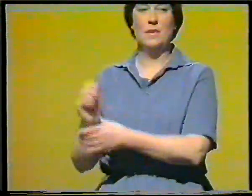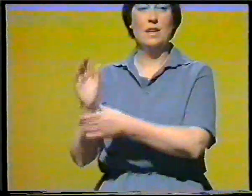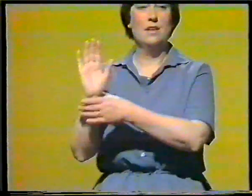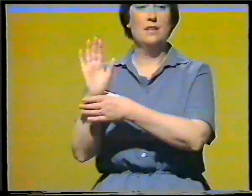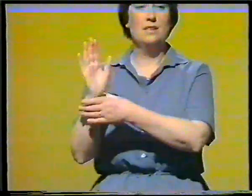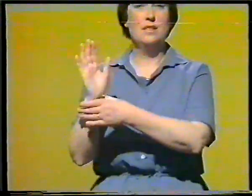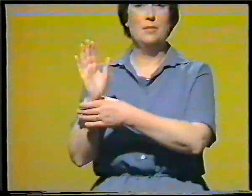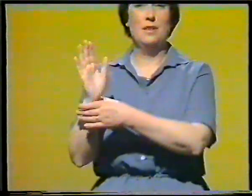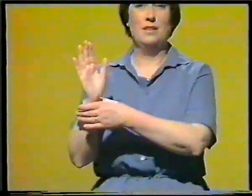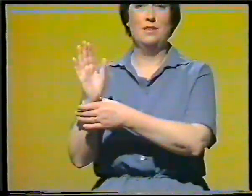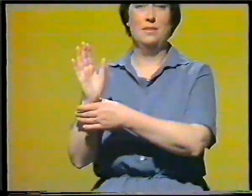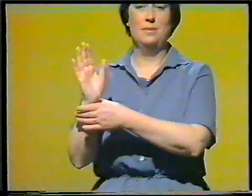Cinema.